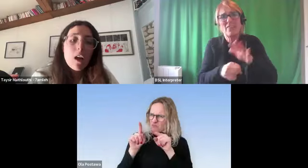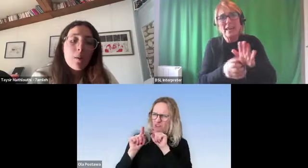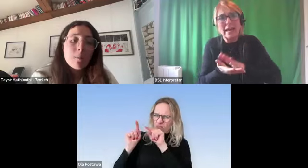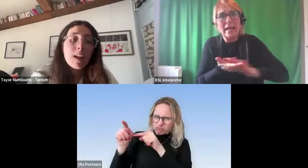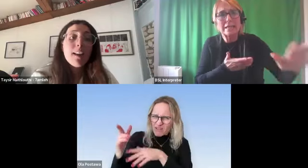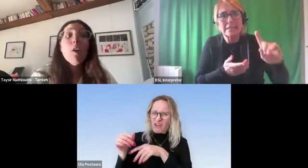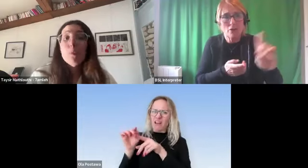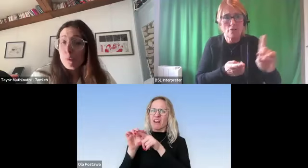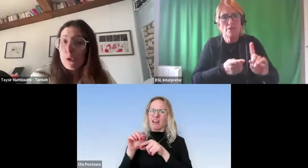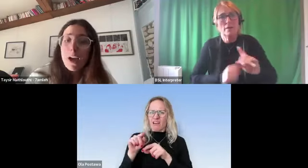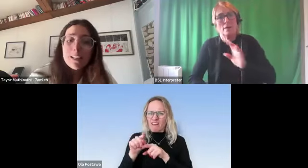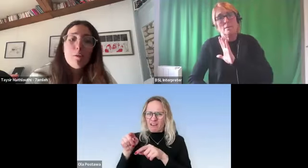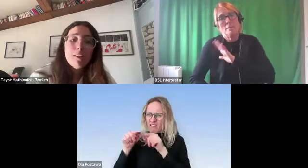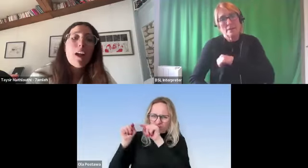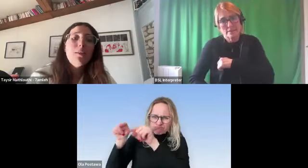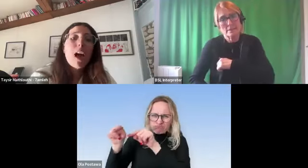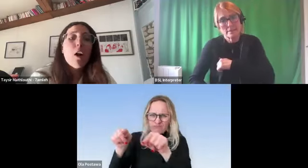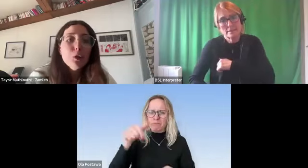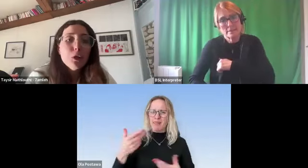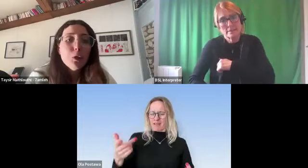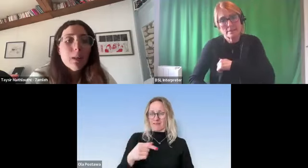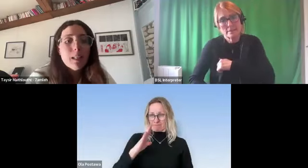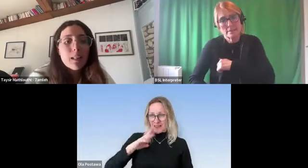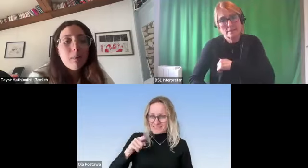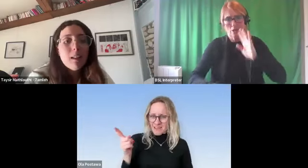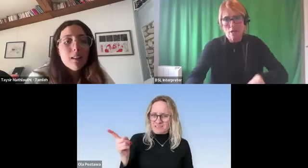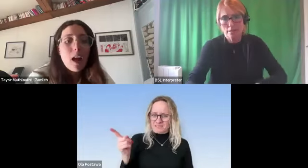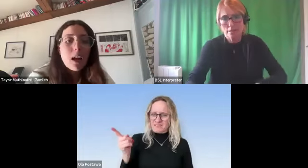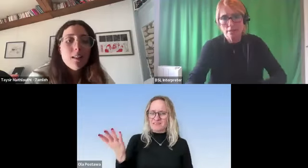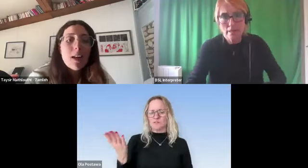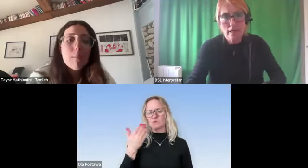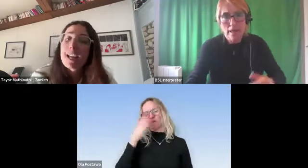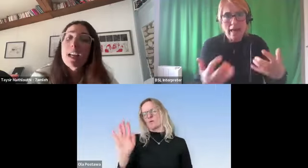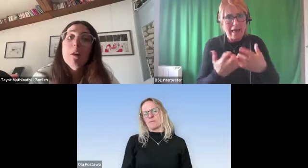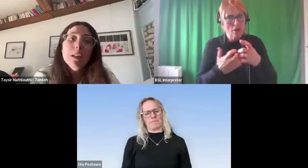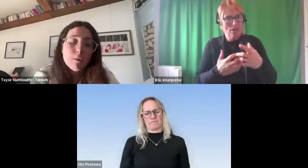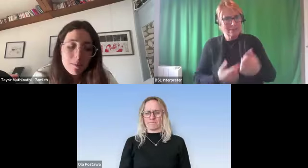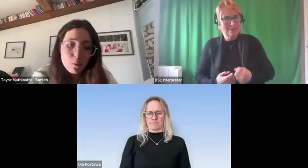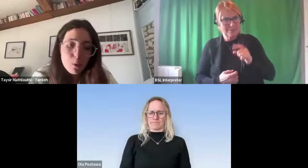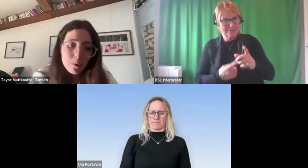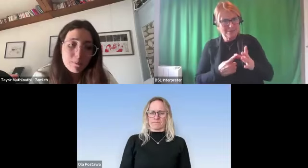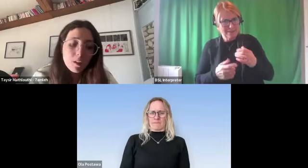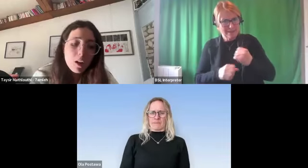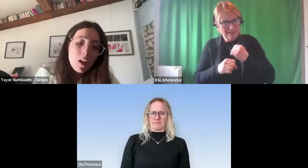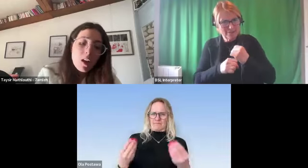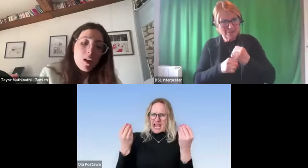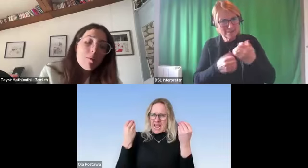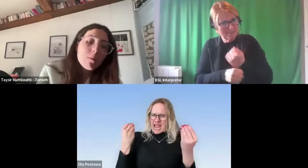Palestinians. And now we should ask ourselves how YouTube is accepting these ads and making money from this